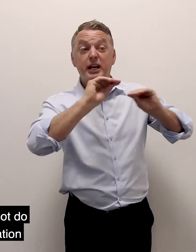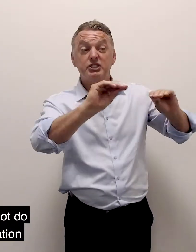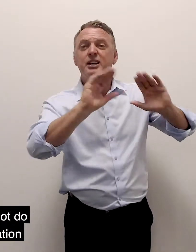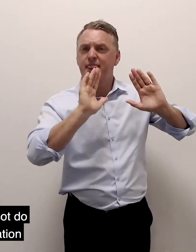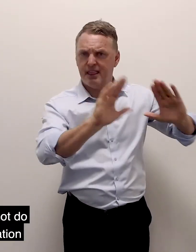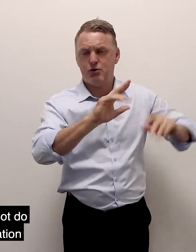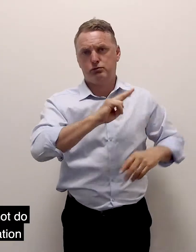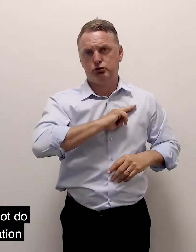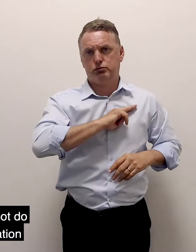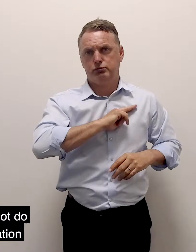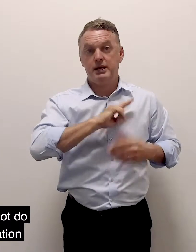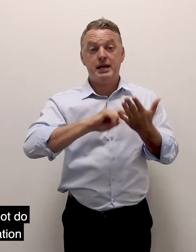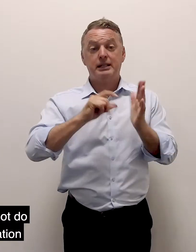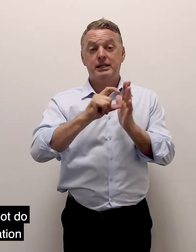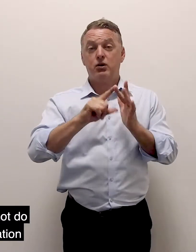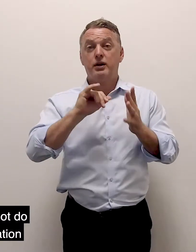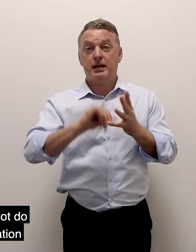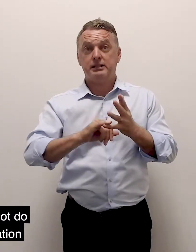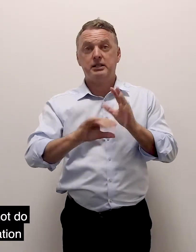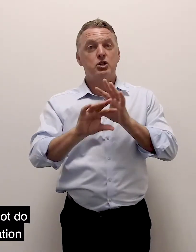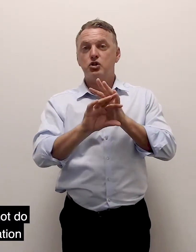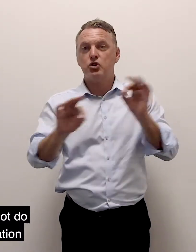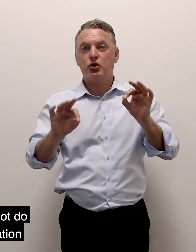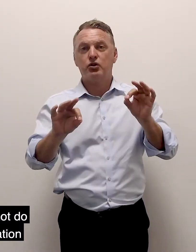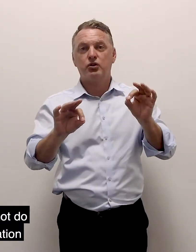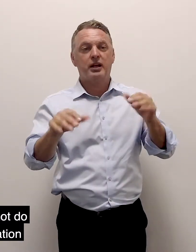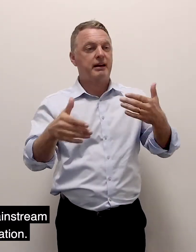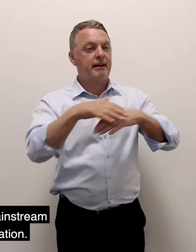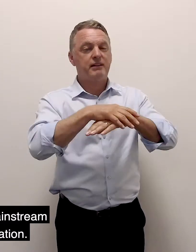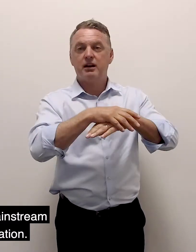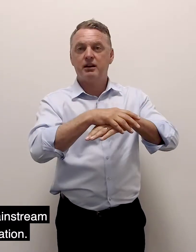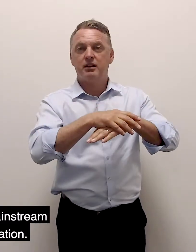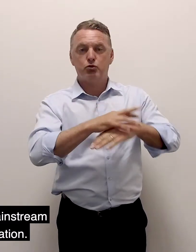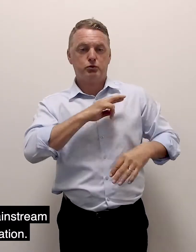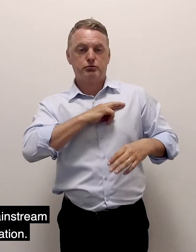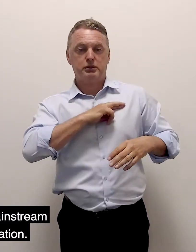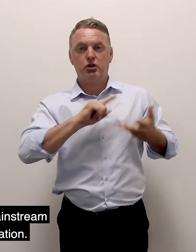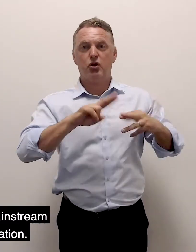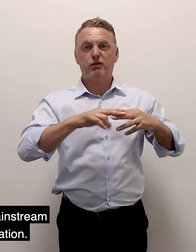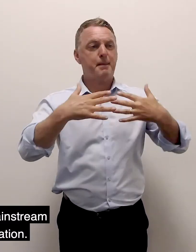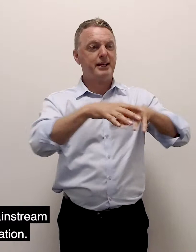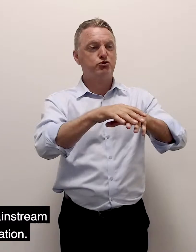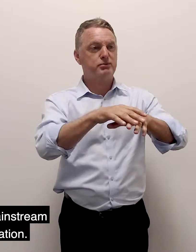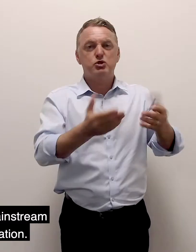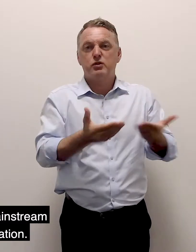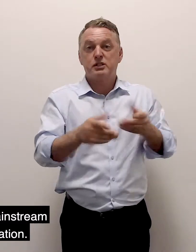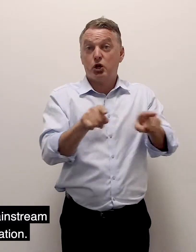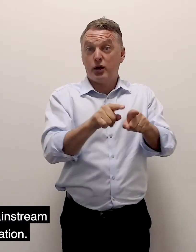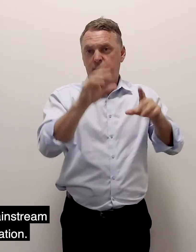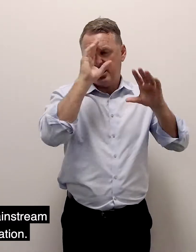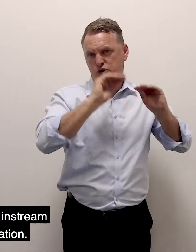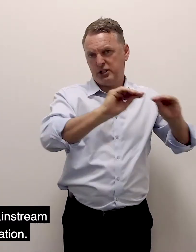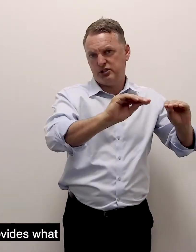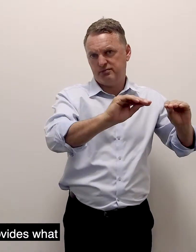obligation. So the NDIS will not do what is the obligation of other things like mainstream services, like